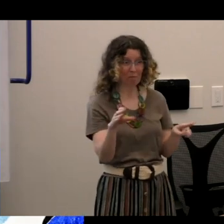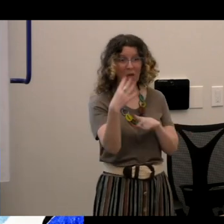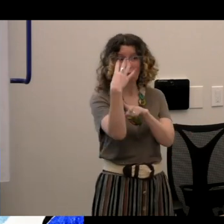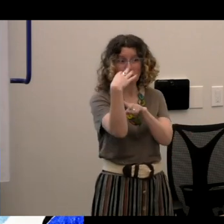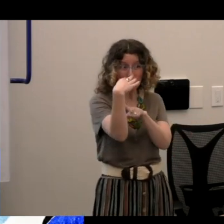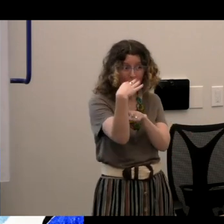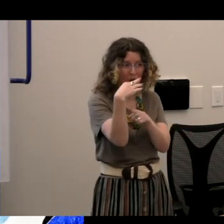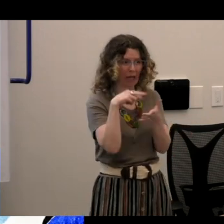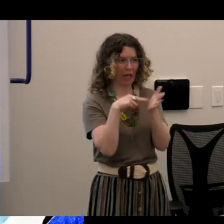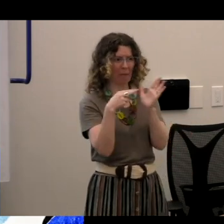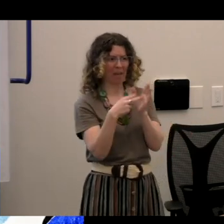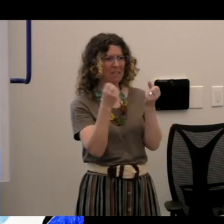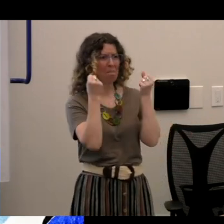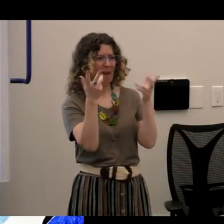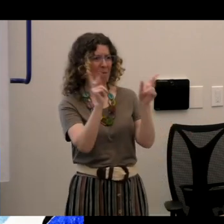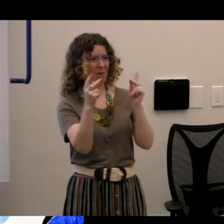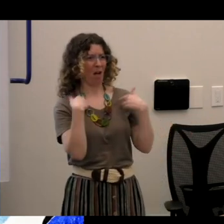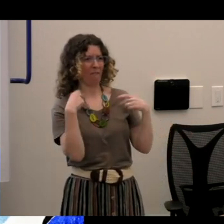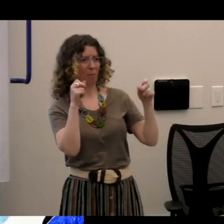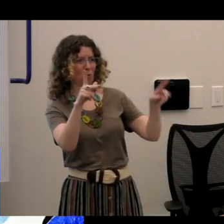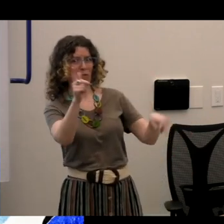coming. But on Zoom, you have recordings,